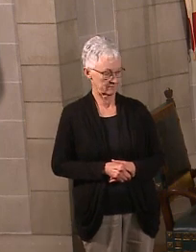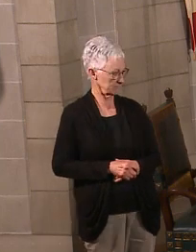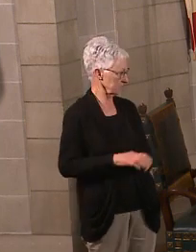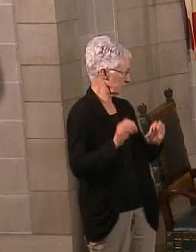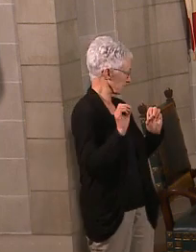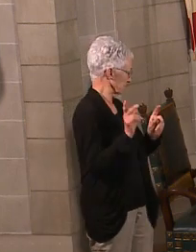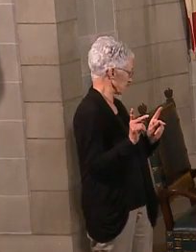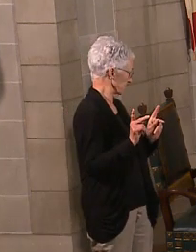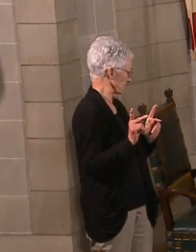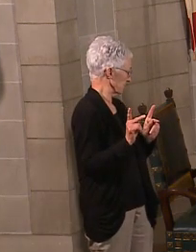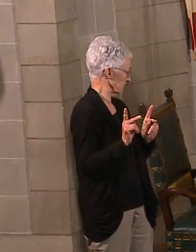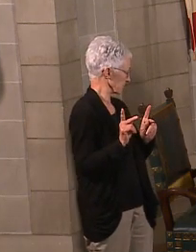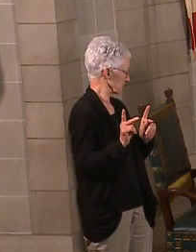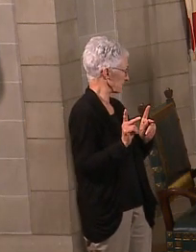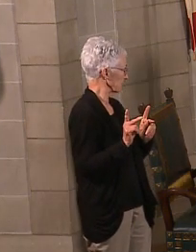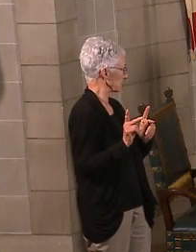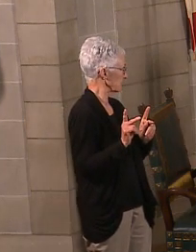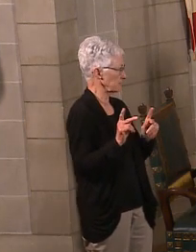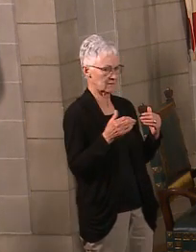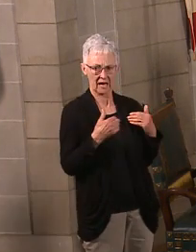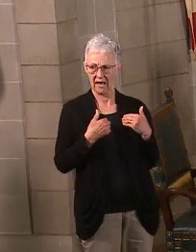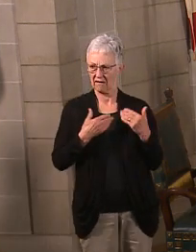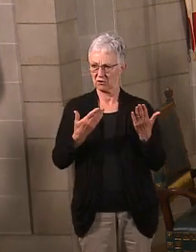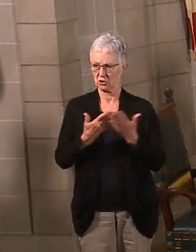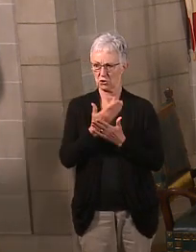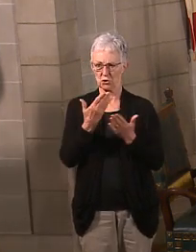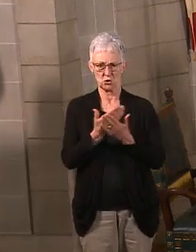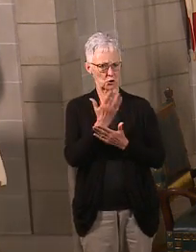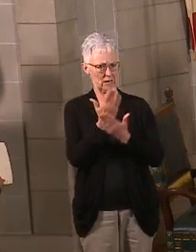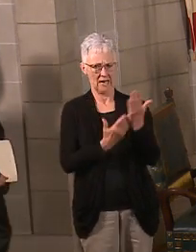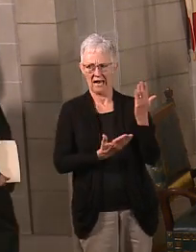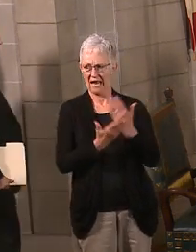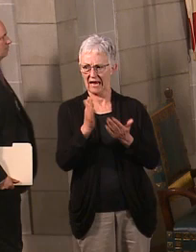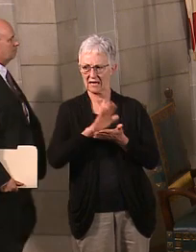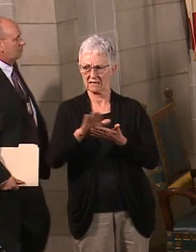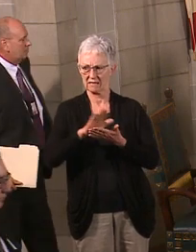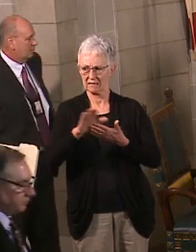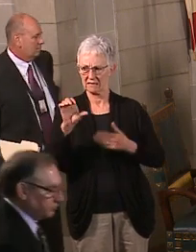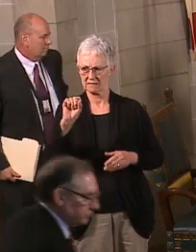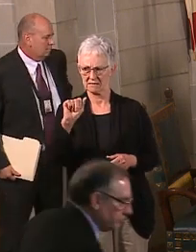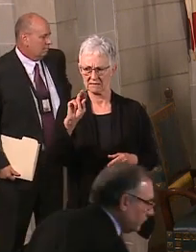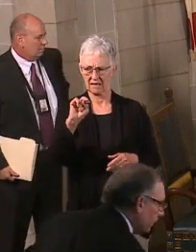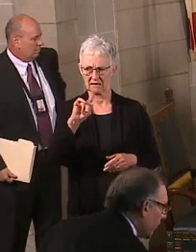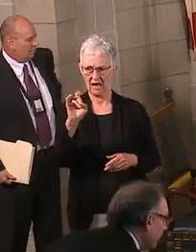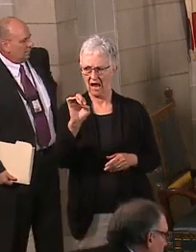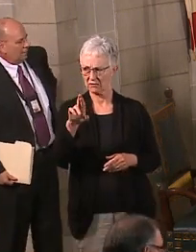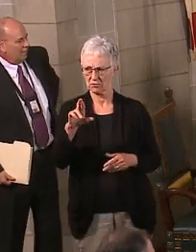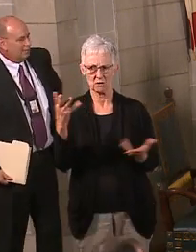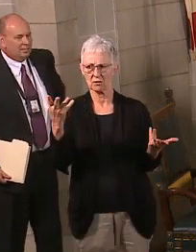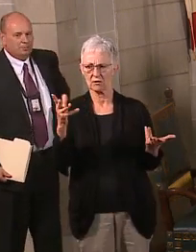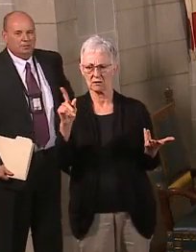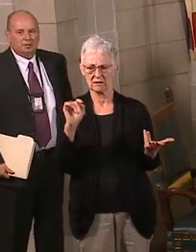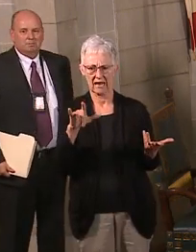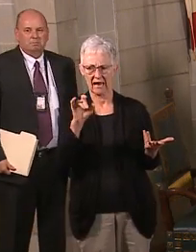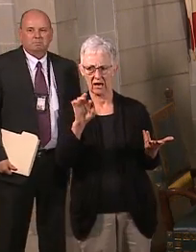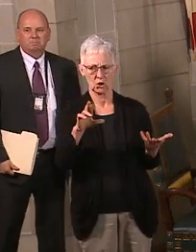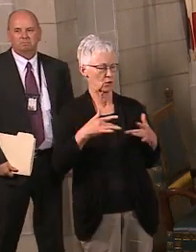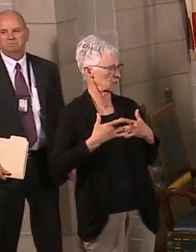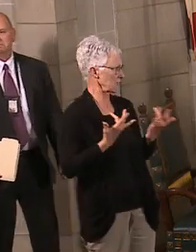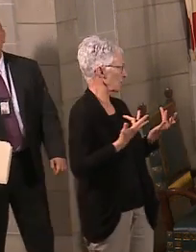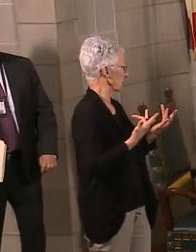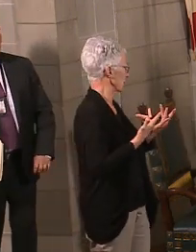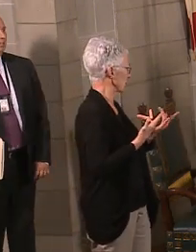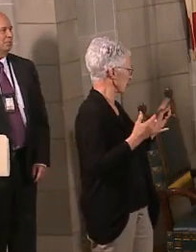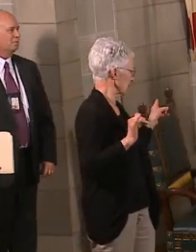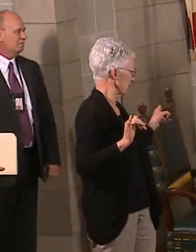Okay, so we've got new sanitizers up here. Eric, what's the deal with that? Taylor, what's the deal with our new sanitizing I stuff up here? slipped it in. Oh, that's